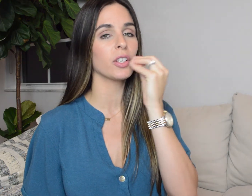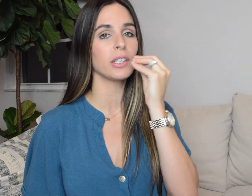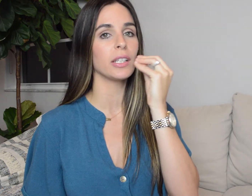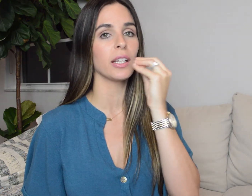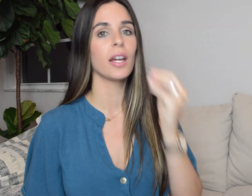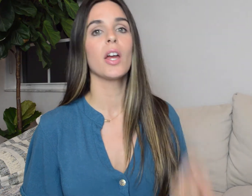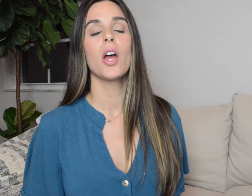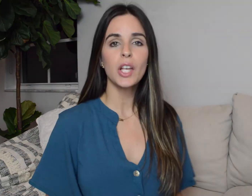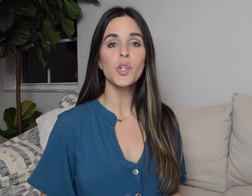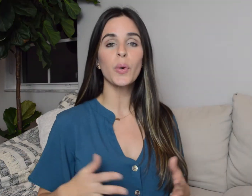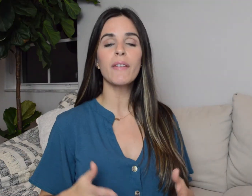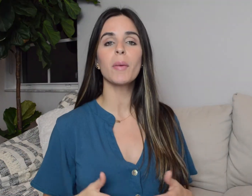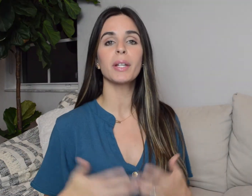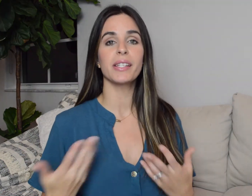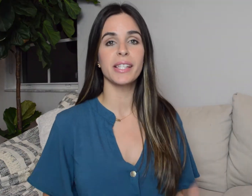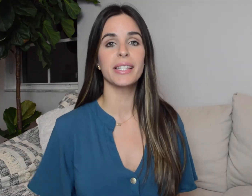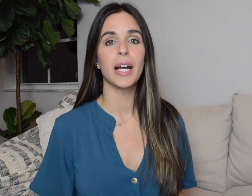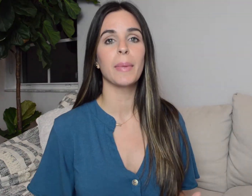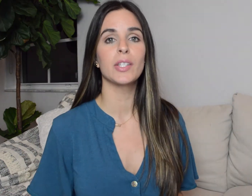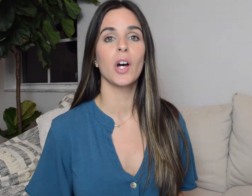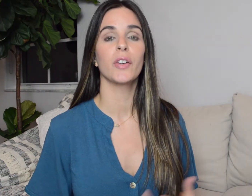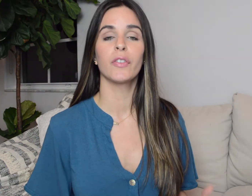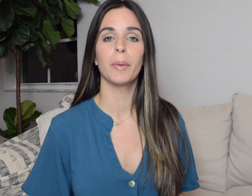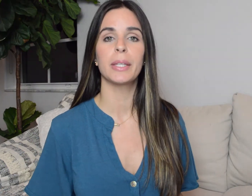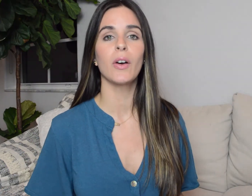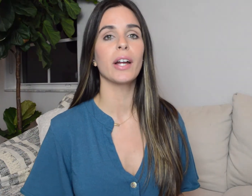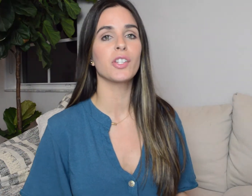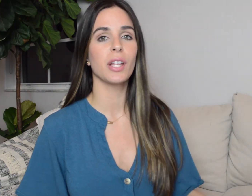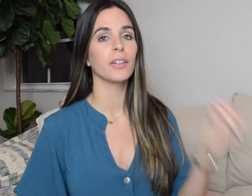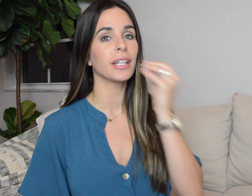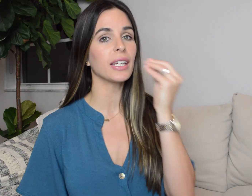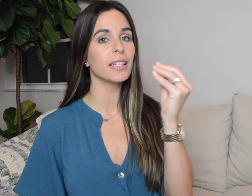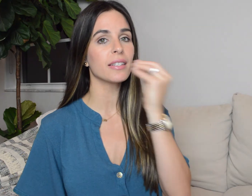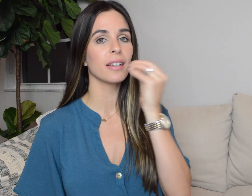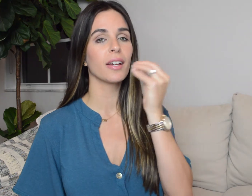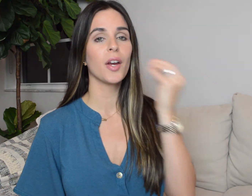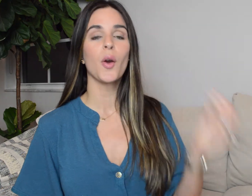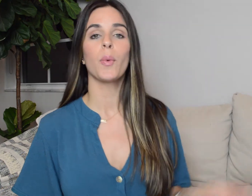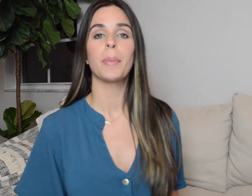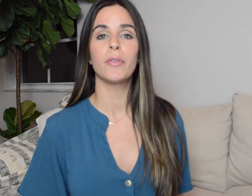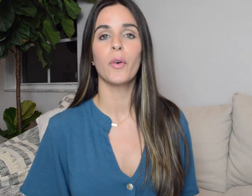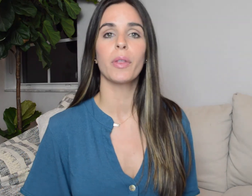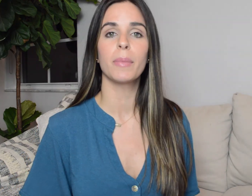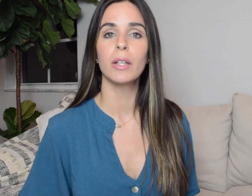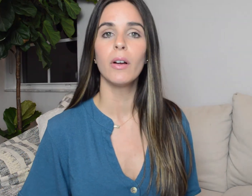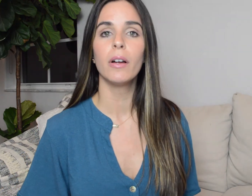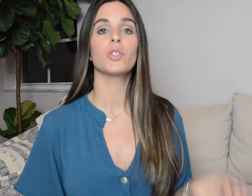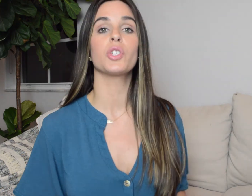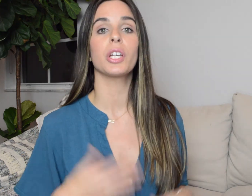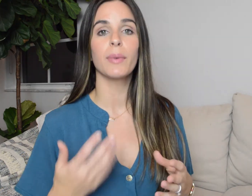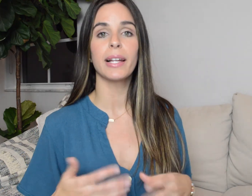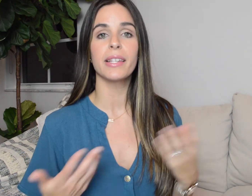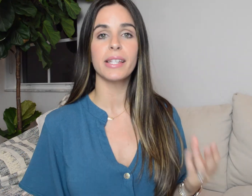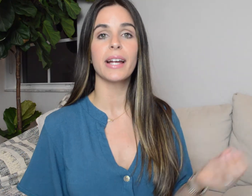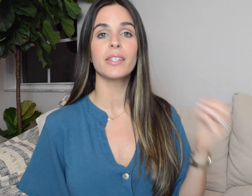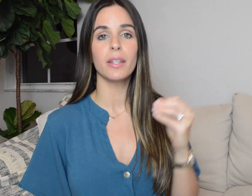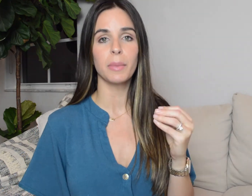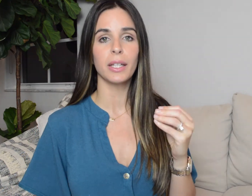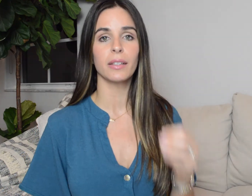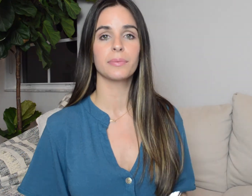eating. So whenever I'm going to sit down my daughter for a meal, I just tell her eat right before the meal so she can relate the sign to the meaning. This